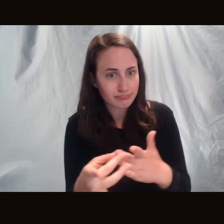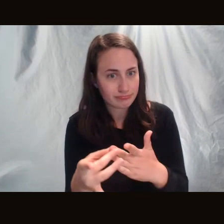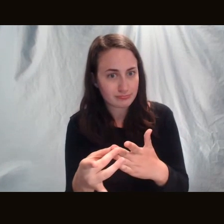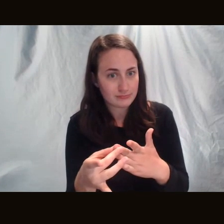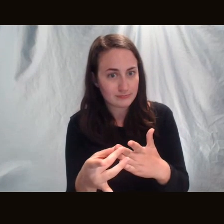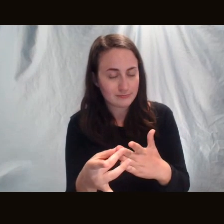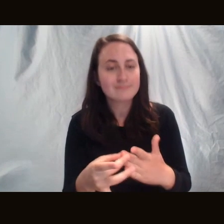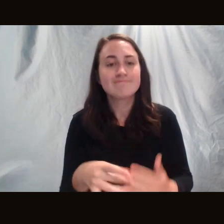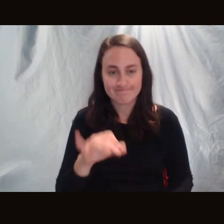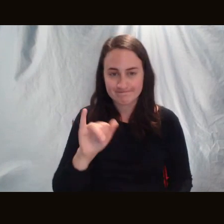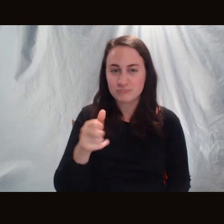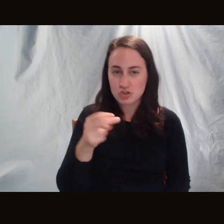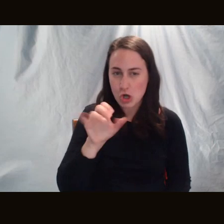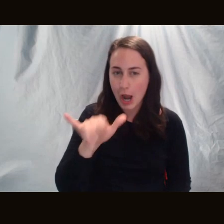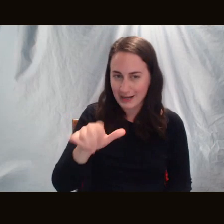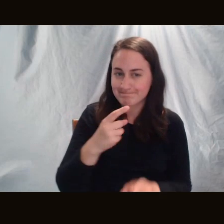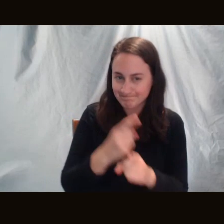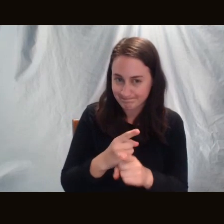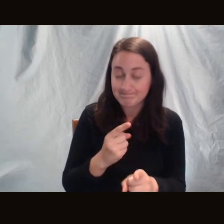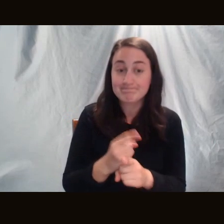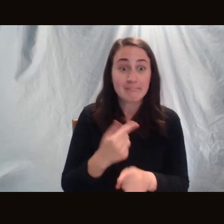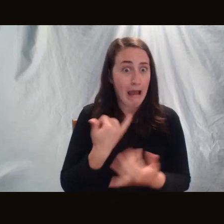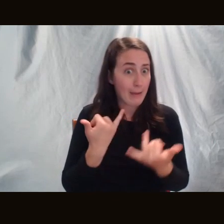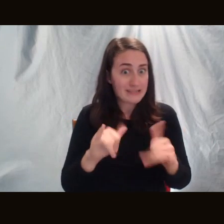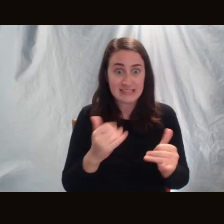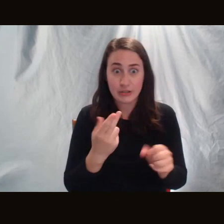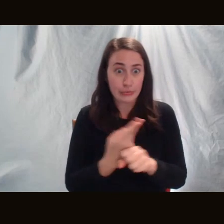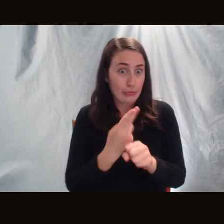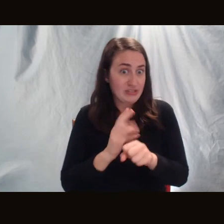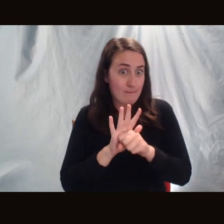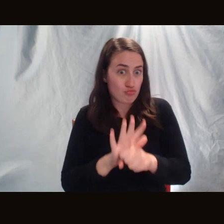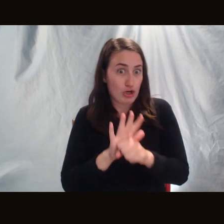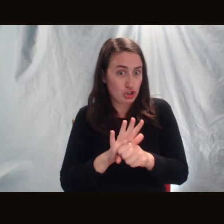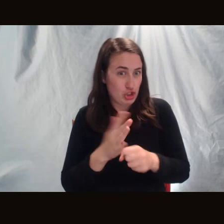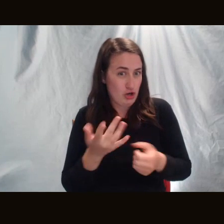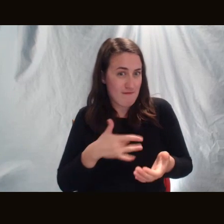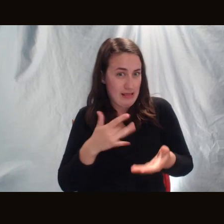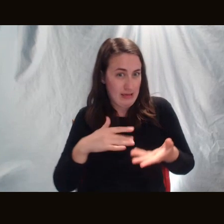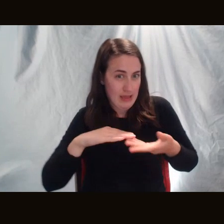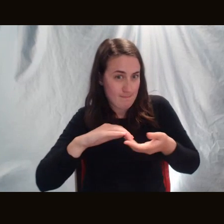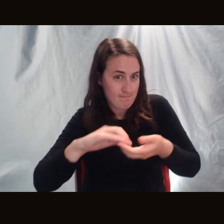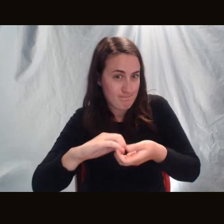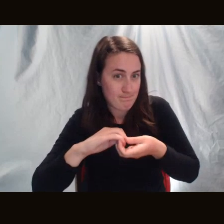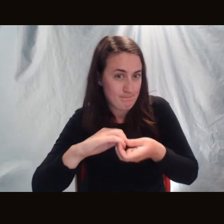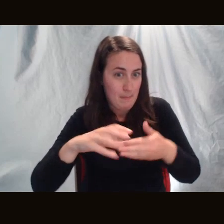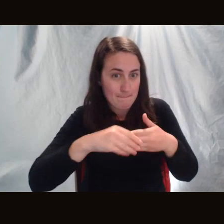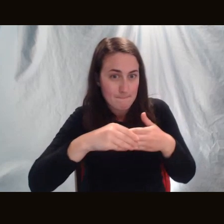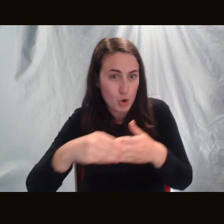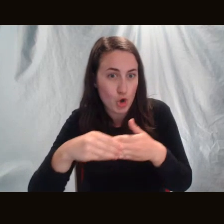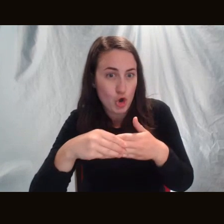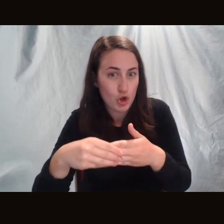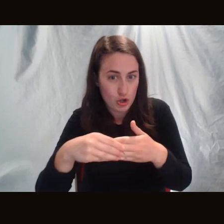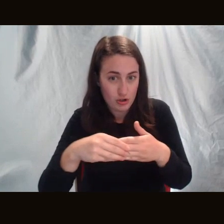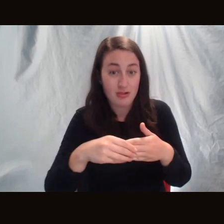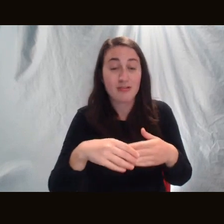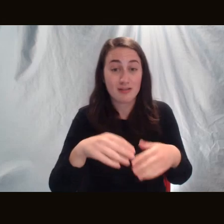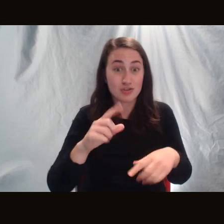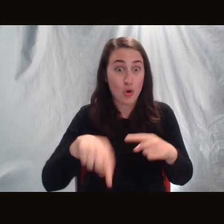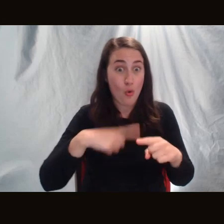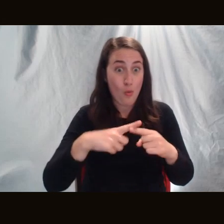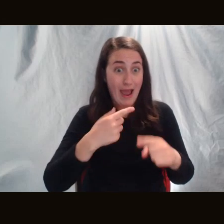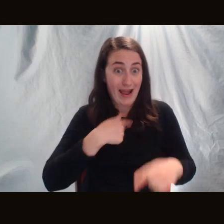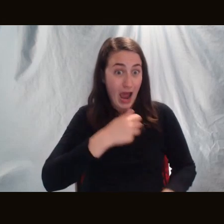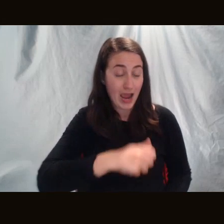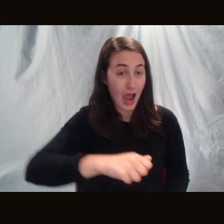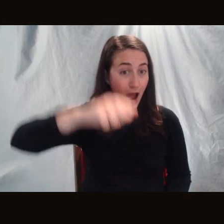pressure that we talked about from the very beginning in terms of connection. After I do the setup, that pressure allows